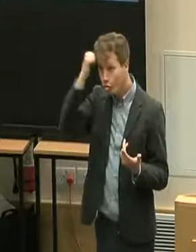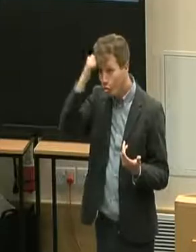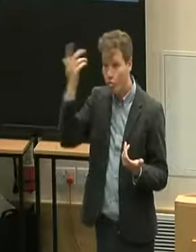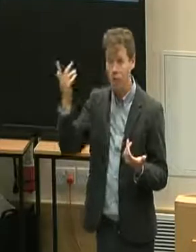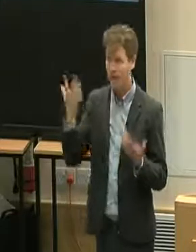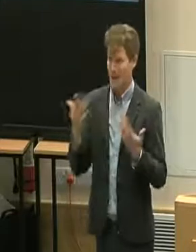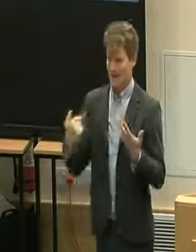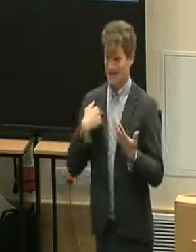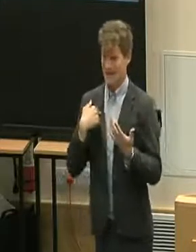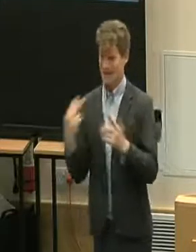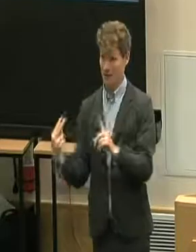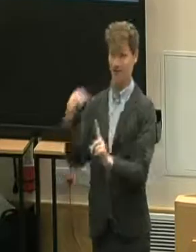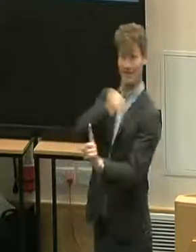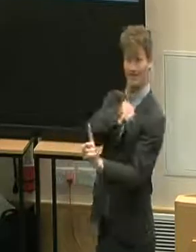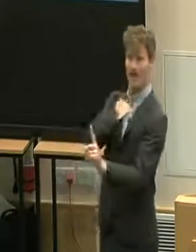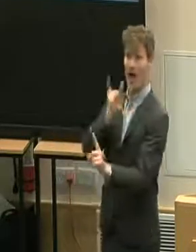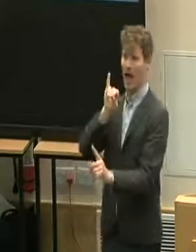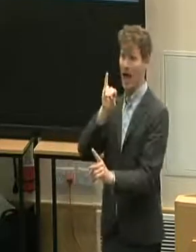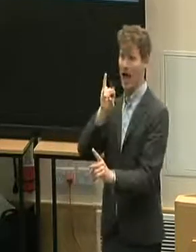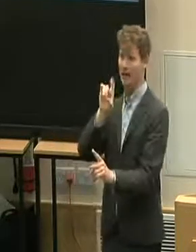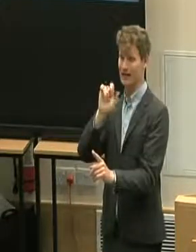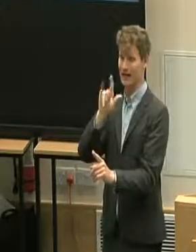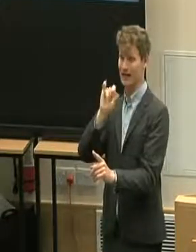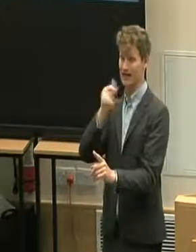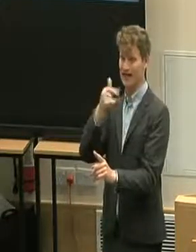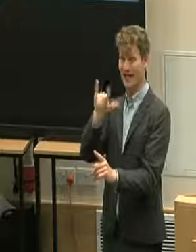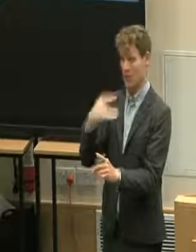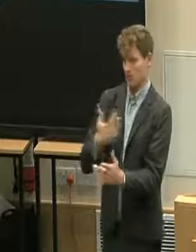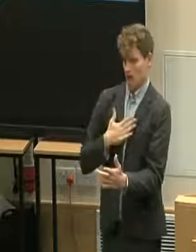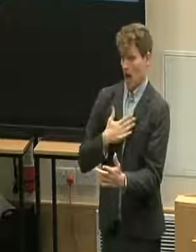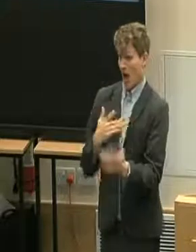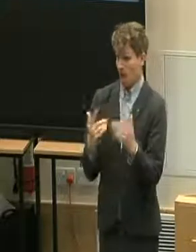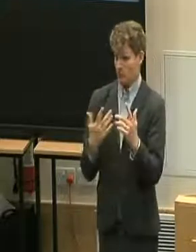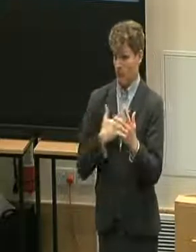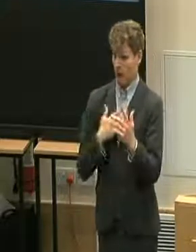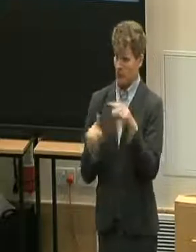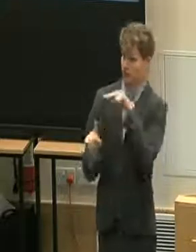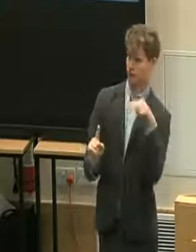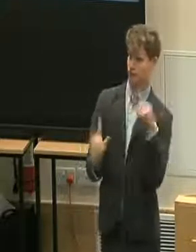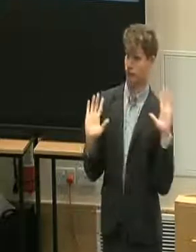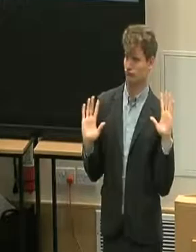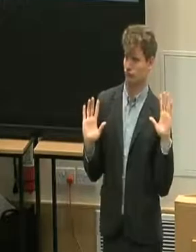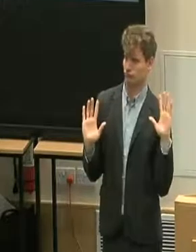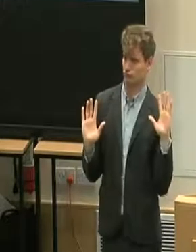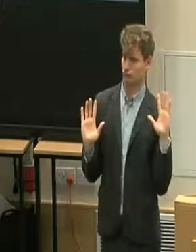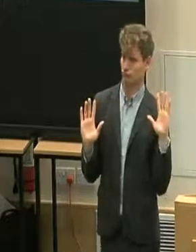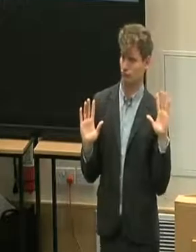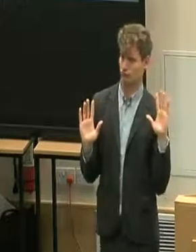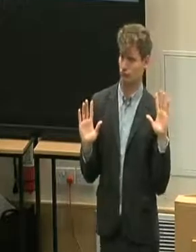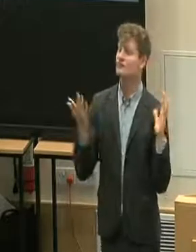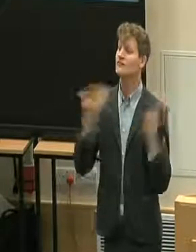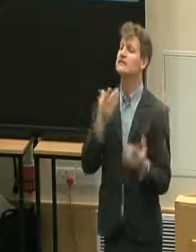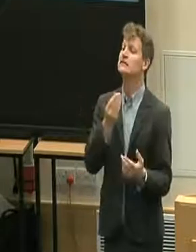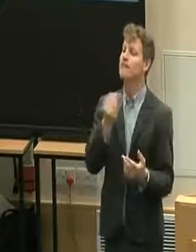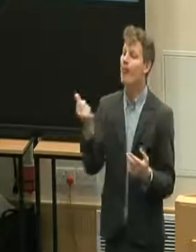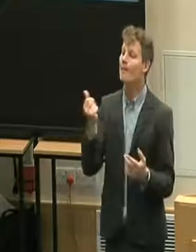I want to look at are one, and I'm just going to flash through them because I want to be a lawyer for a while and dissect them in